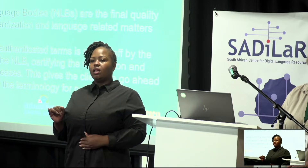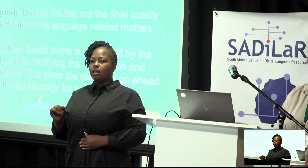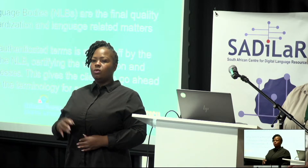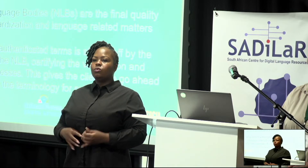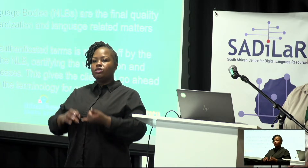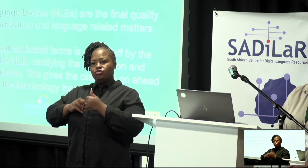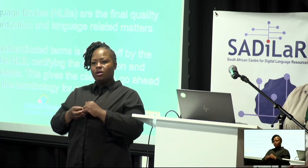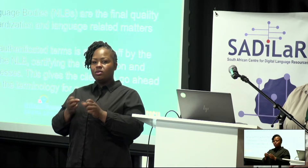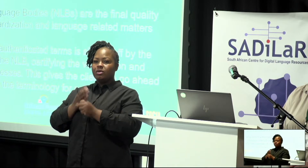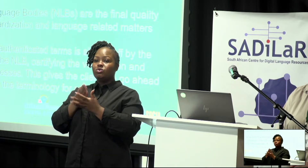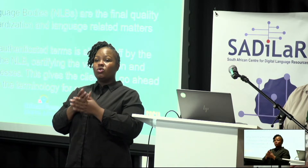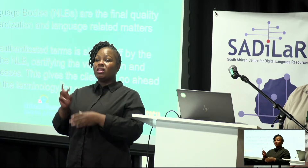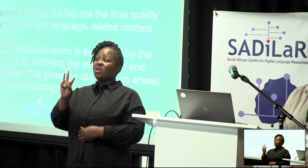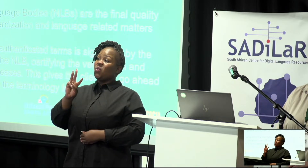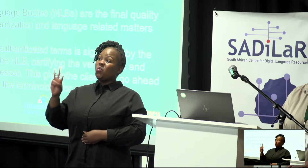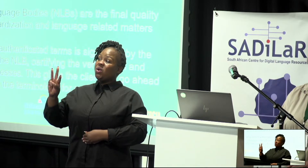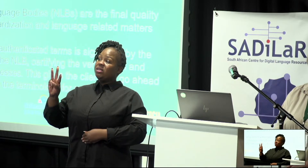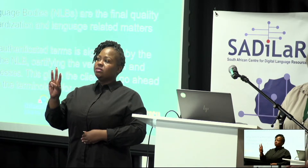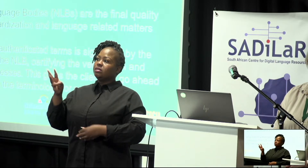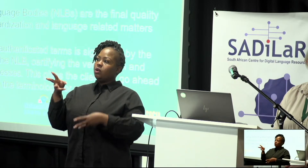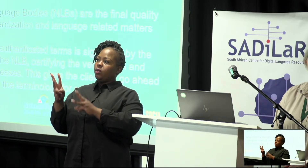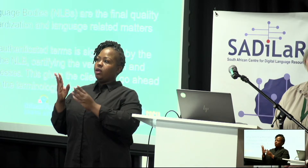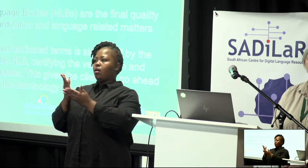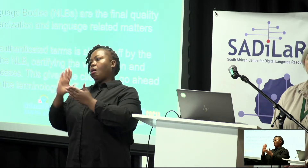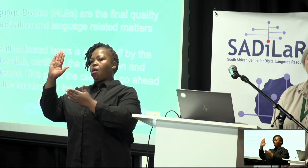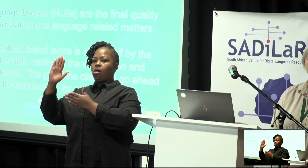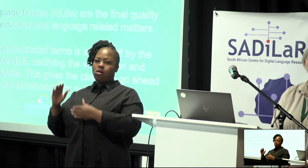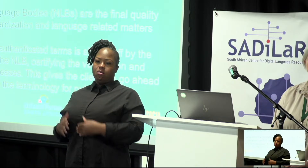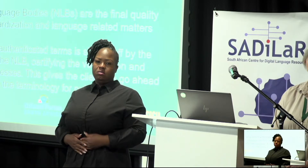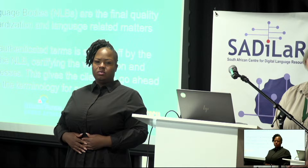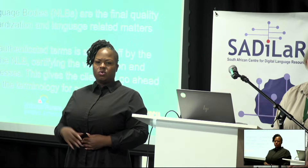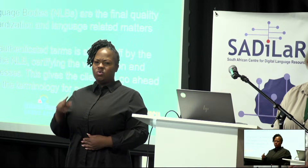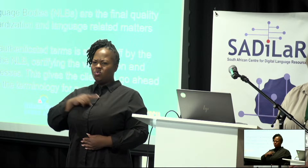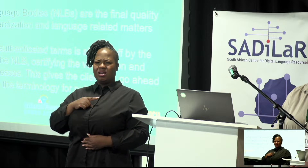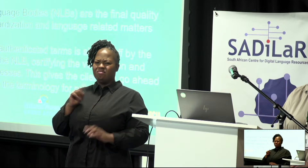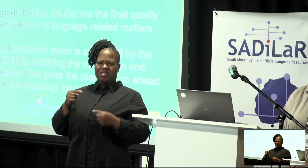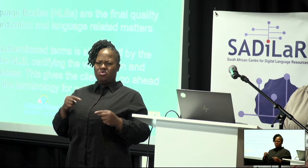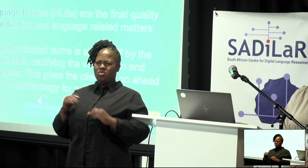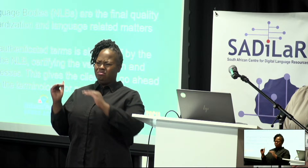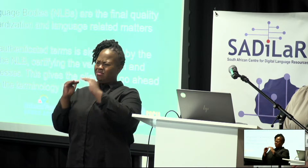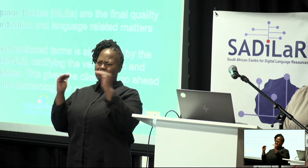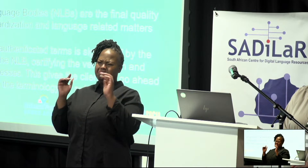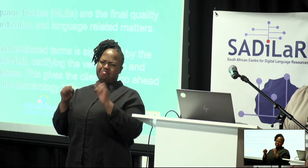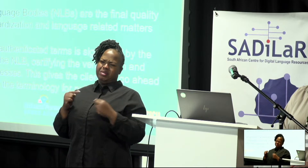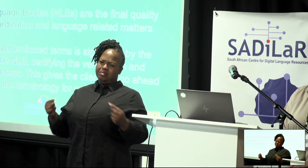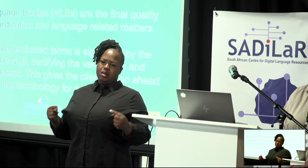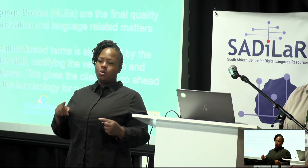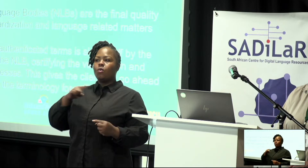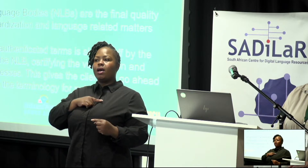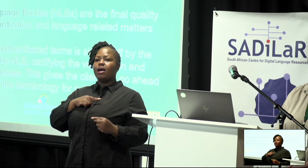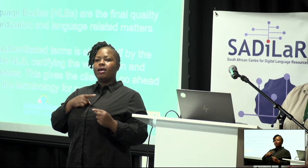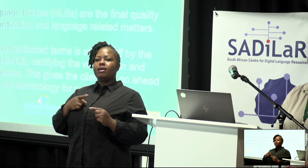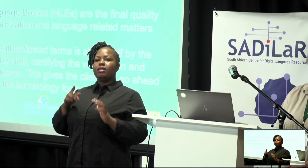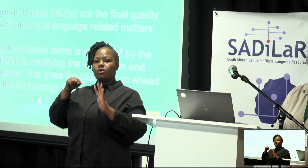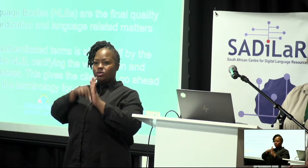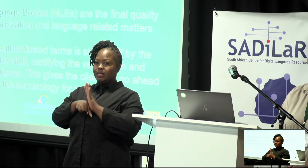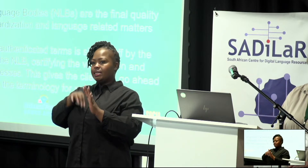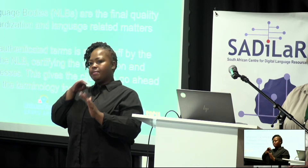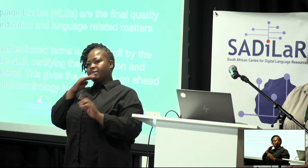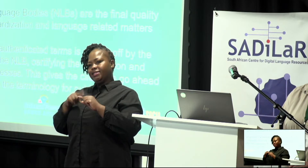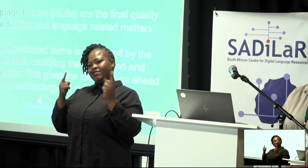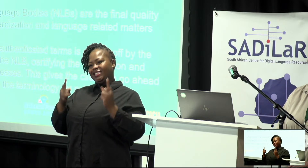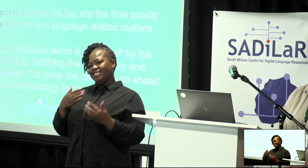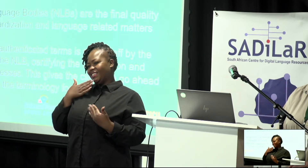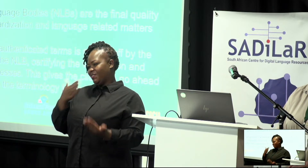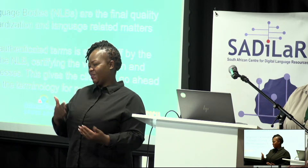decolonizing this language that it should be inboxed because it cannot be standardized because the context is different. Thank you.